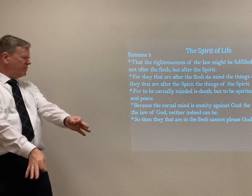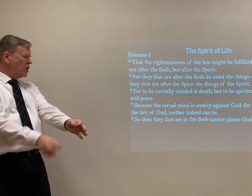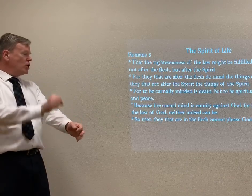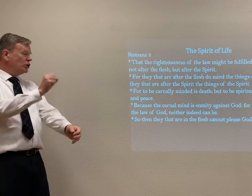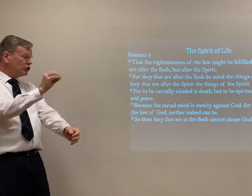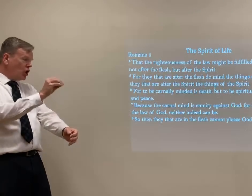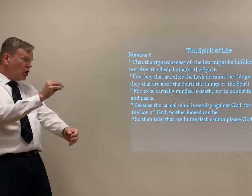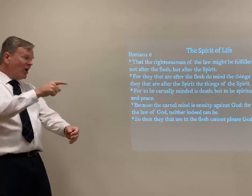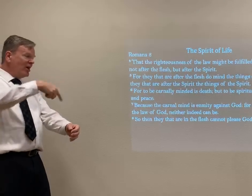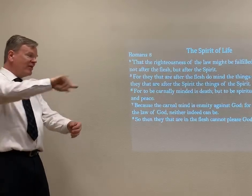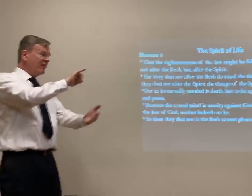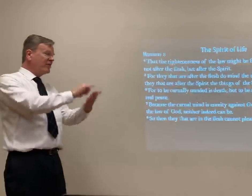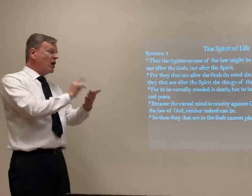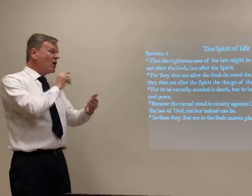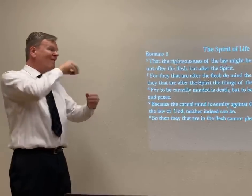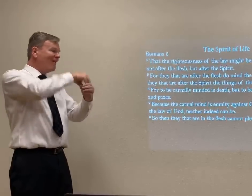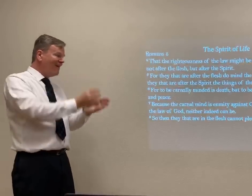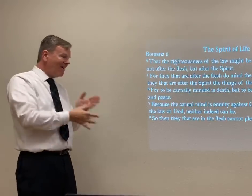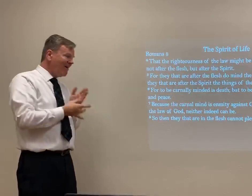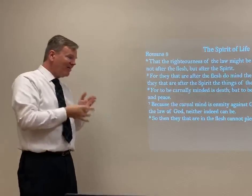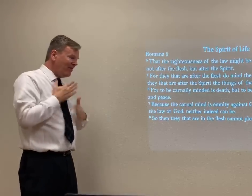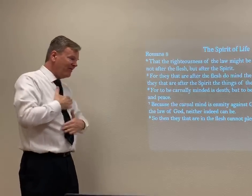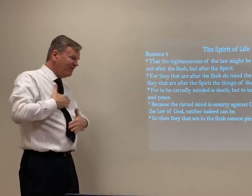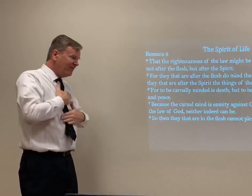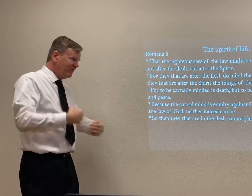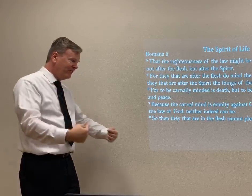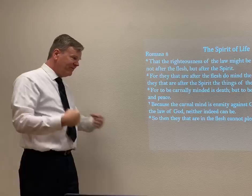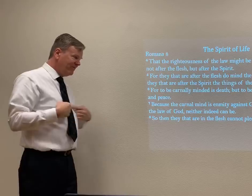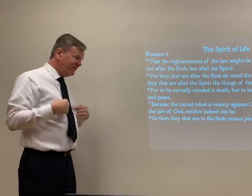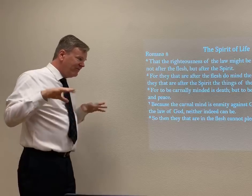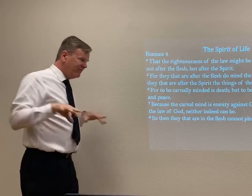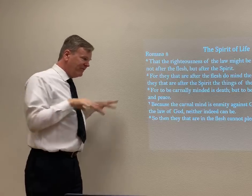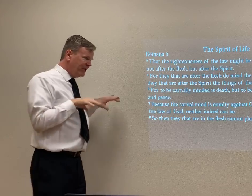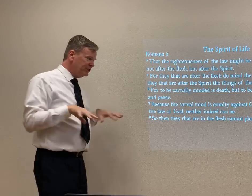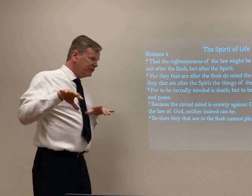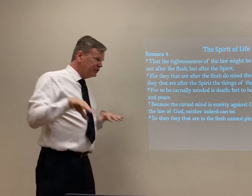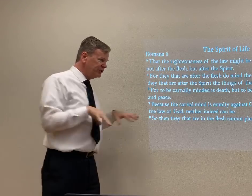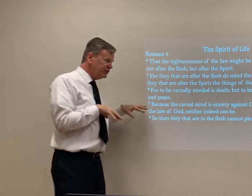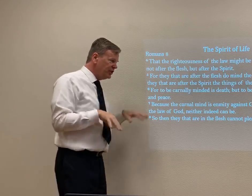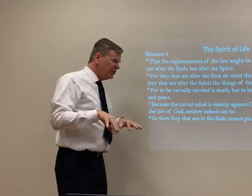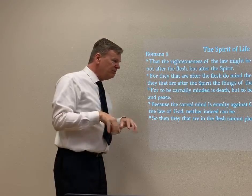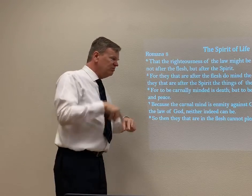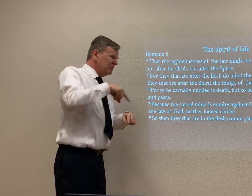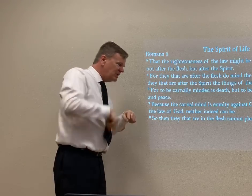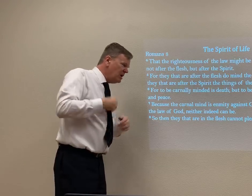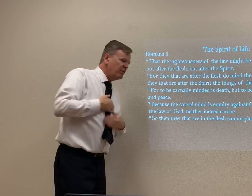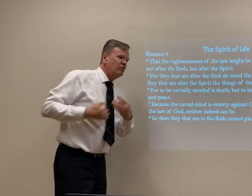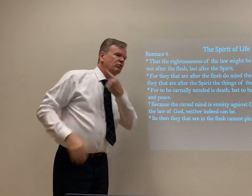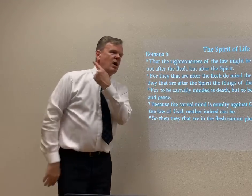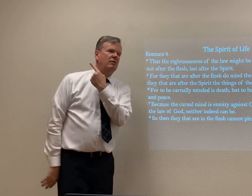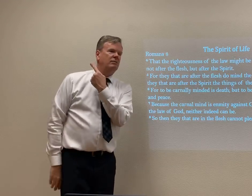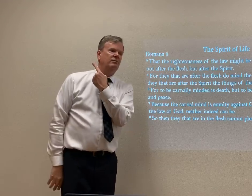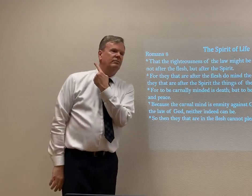Simple. Verse 8 reads, so then they that are in the flesh cannot please God.